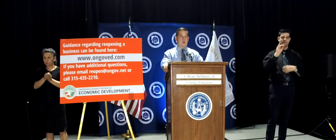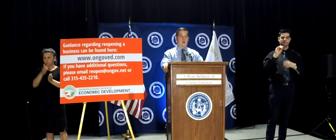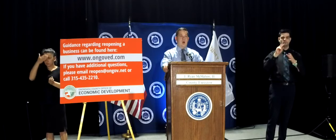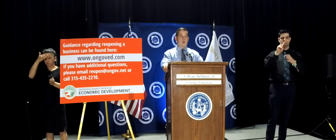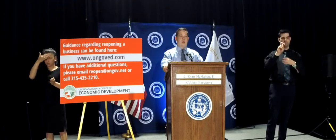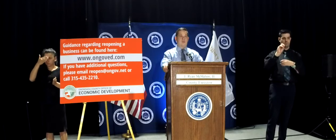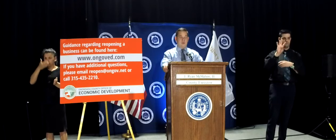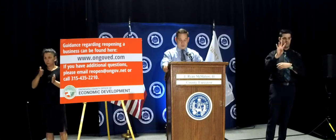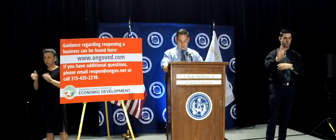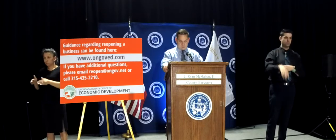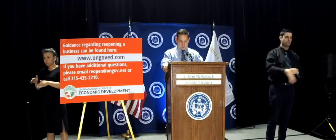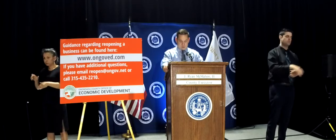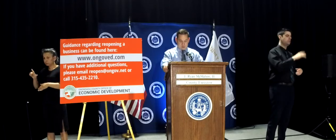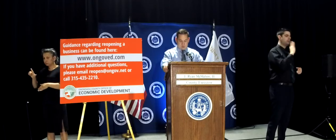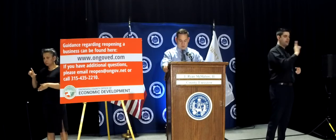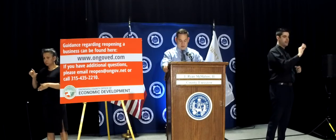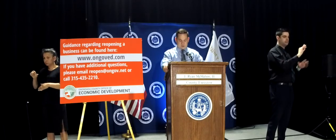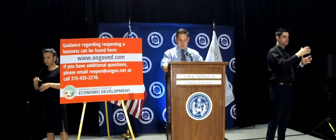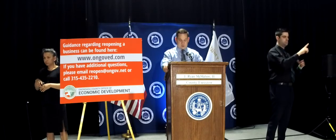Second number are recoveries.